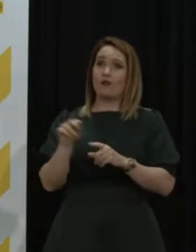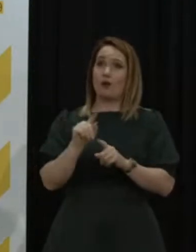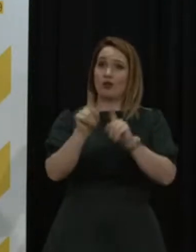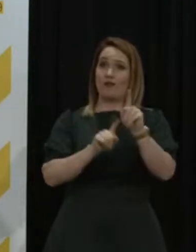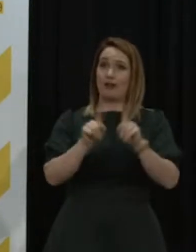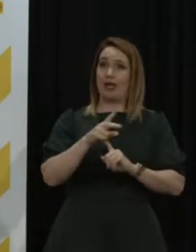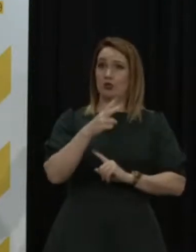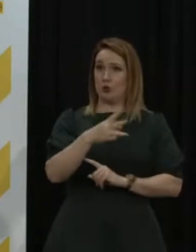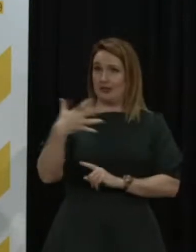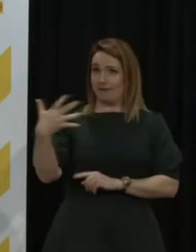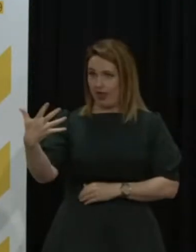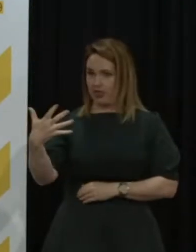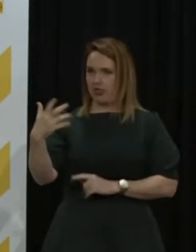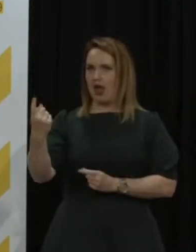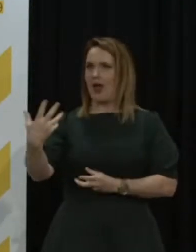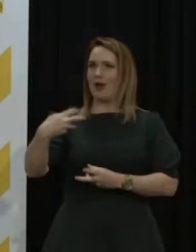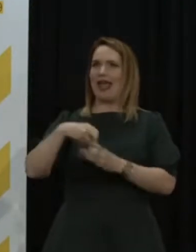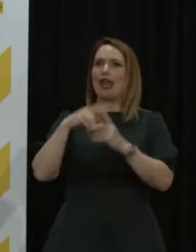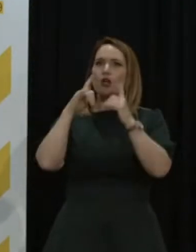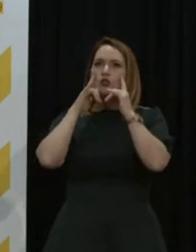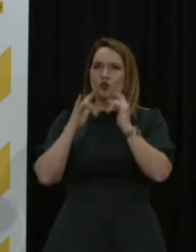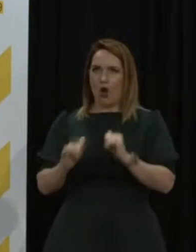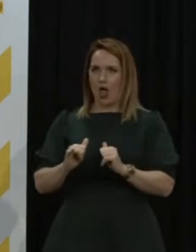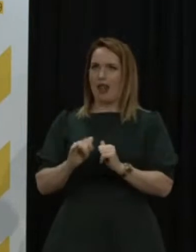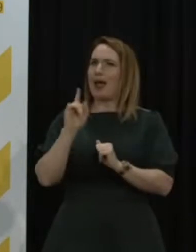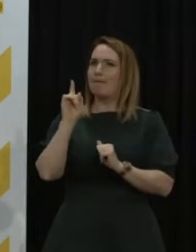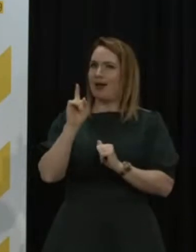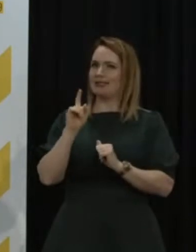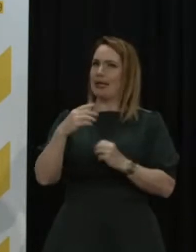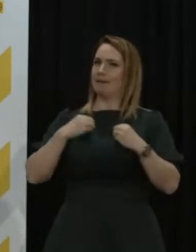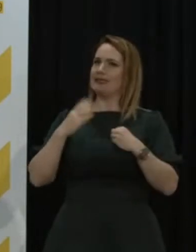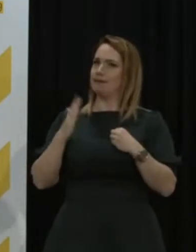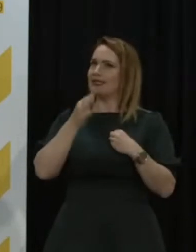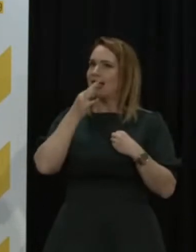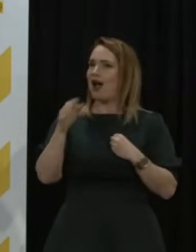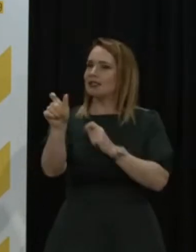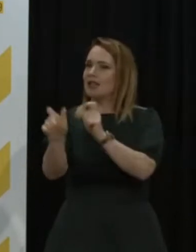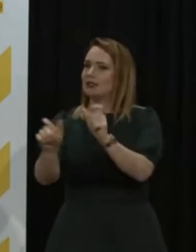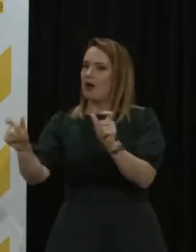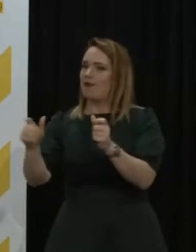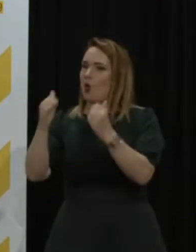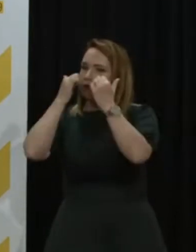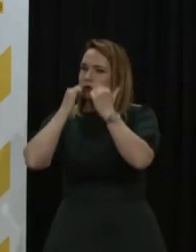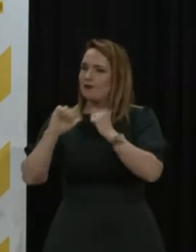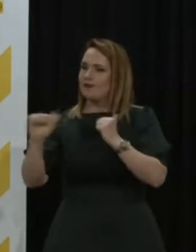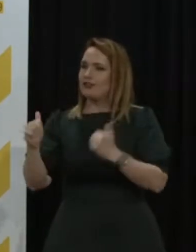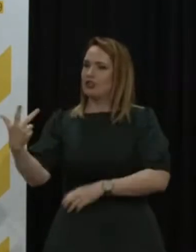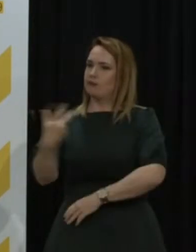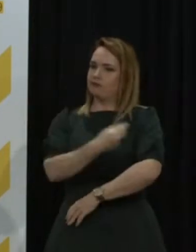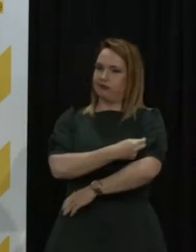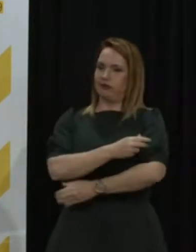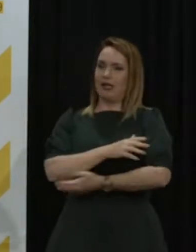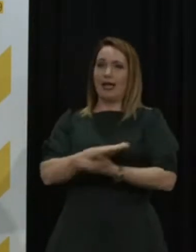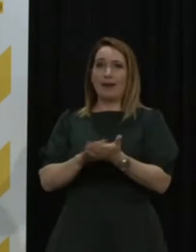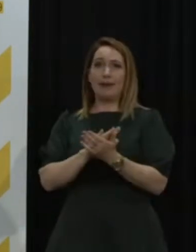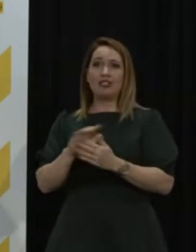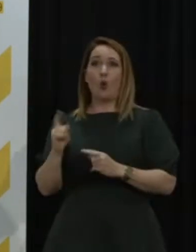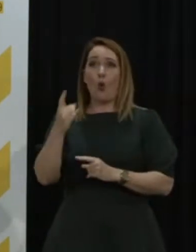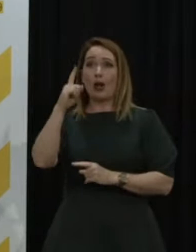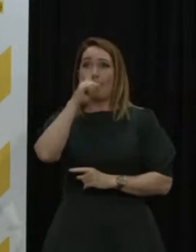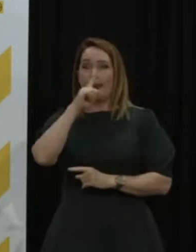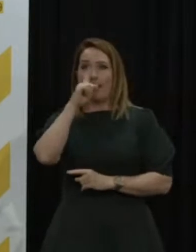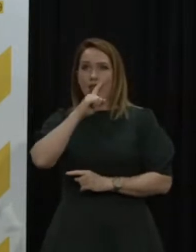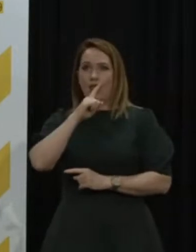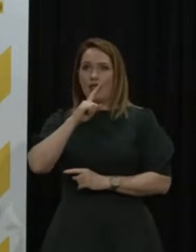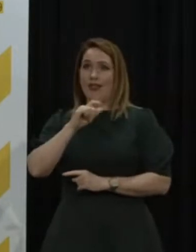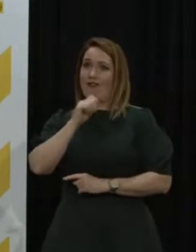25th, so long as they require proof of vaccination from customers. This means fully vaccinated Aucklanders can get their haircut so long as they